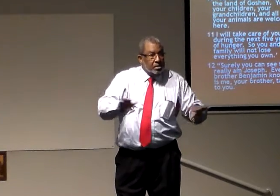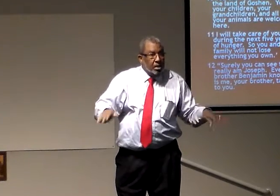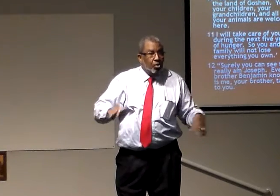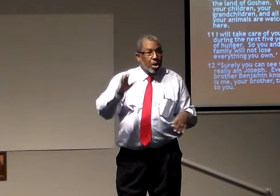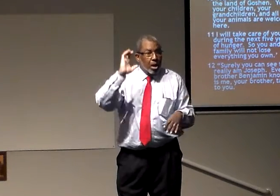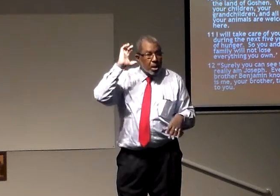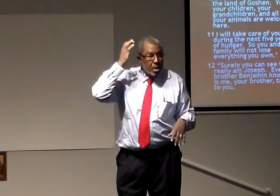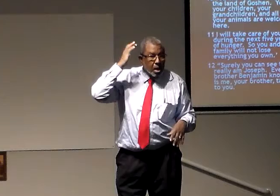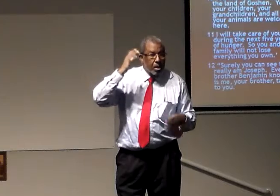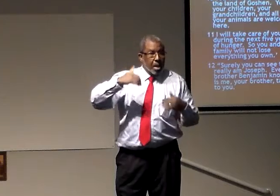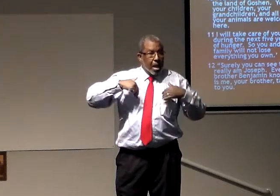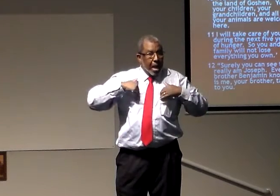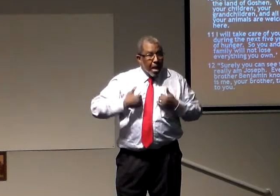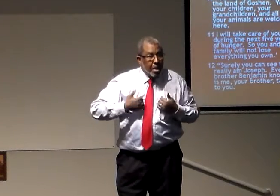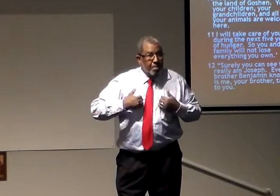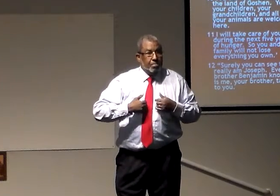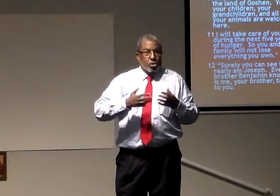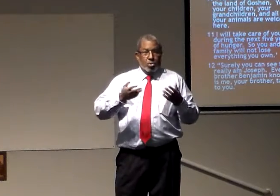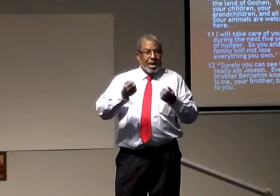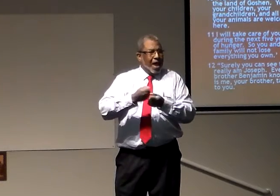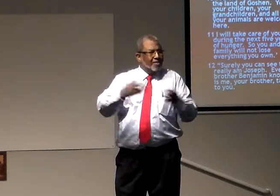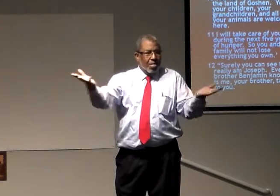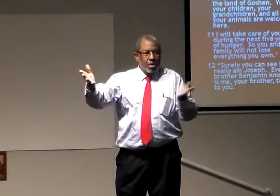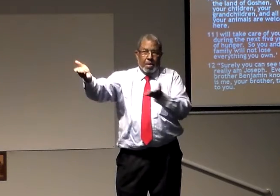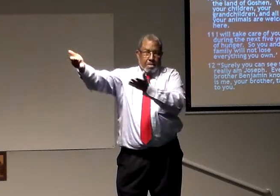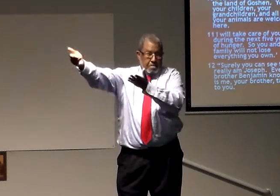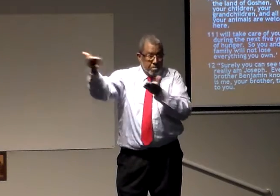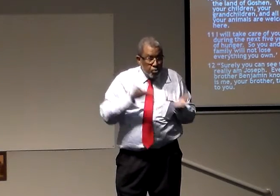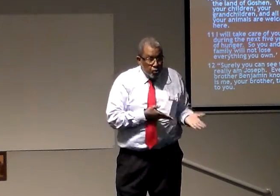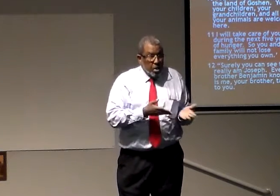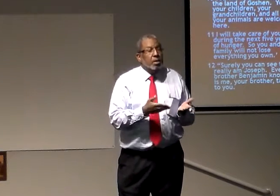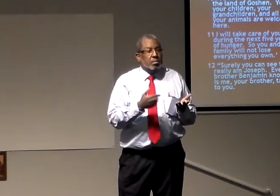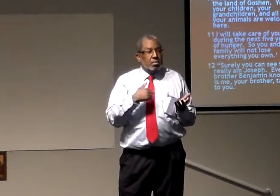And plus, have your children and your grandson and your animals, everything.